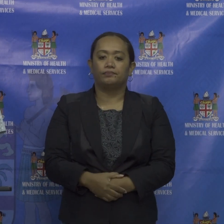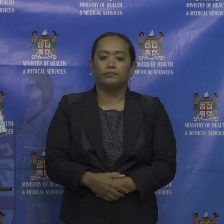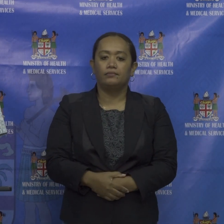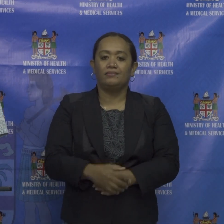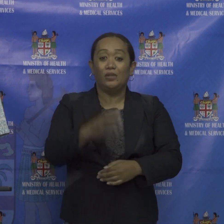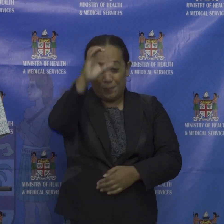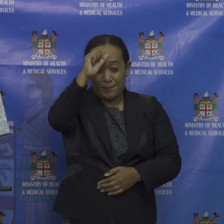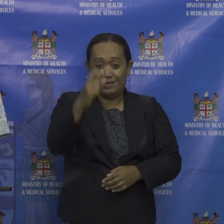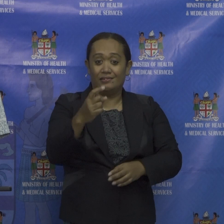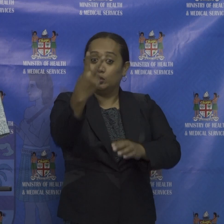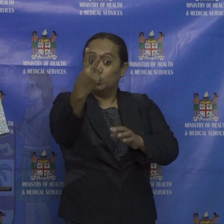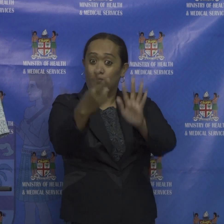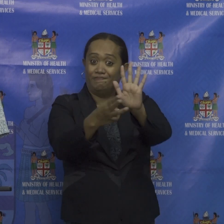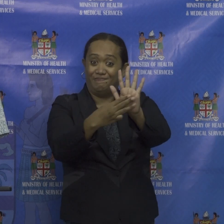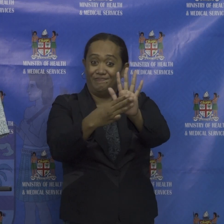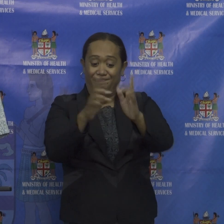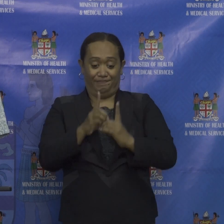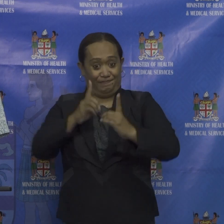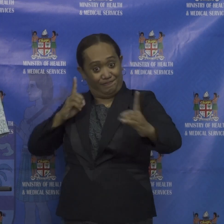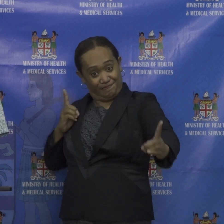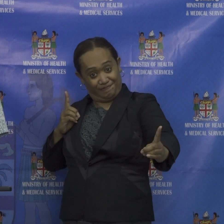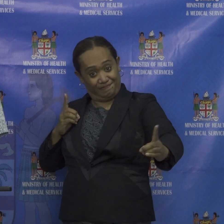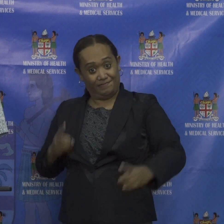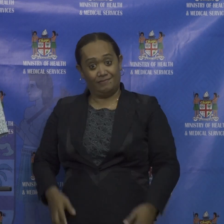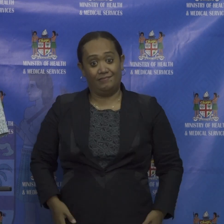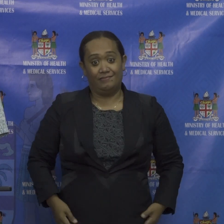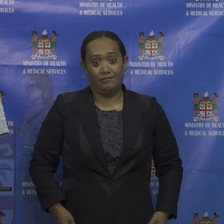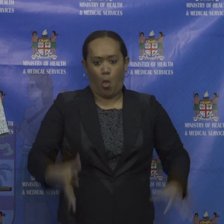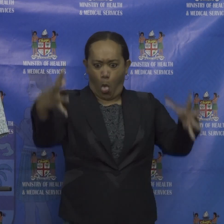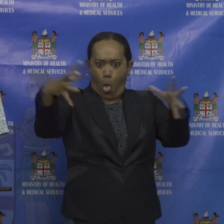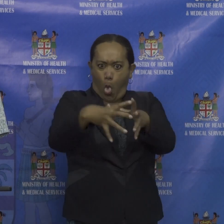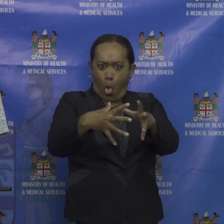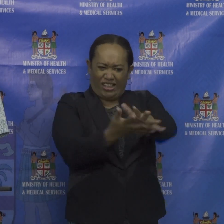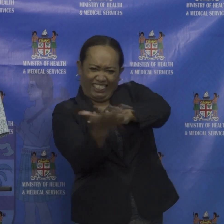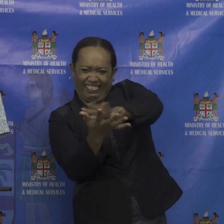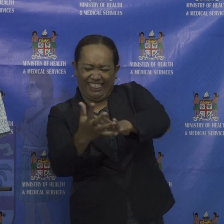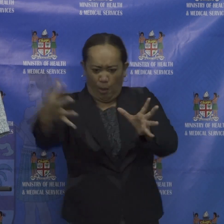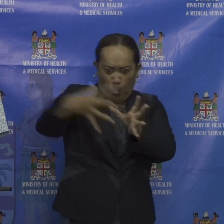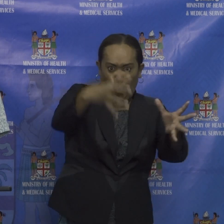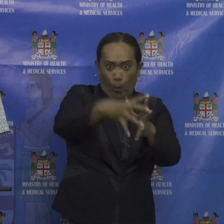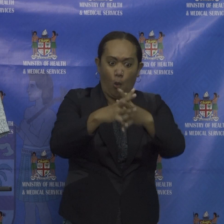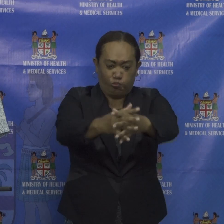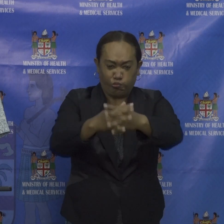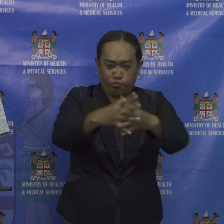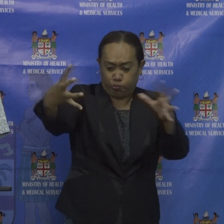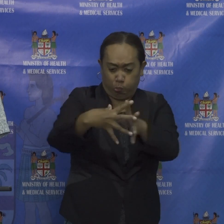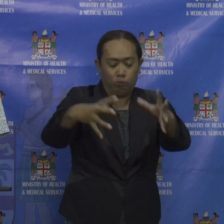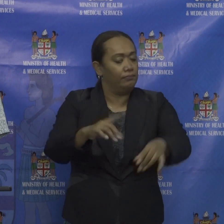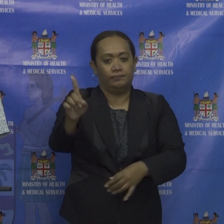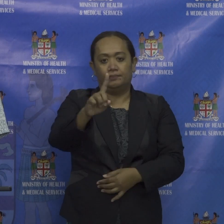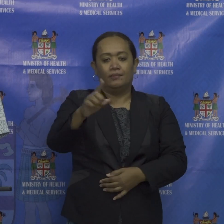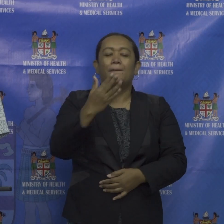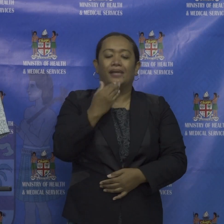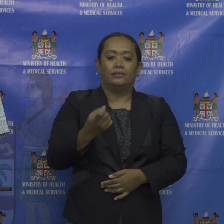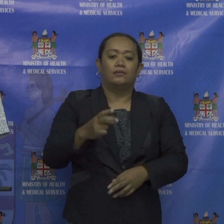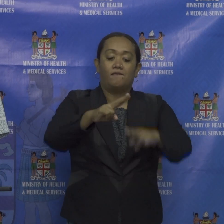Keep your distance from others. No mass gathering. And do remember to install your